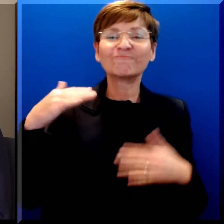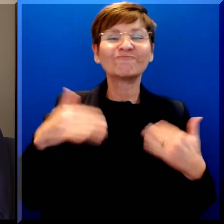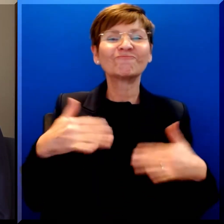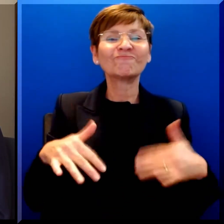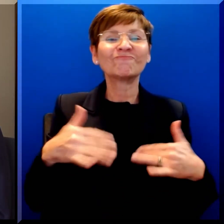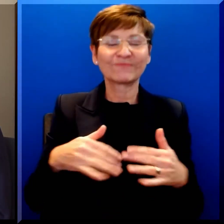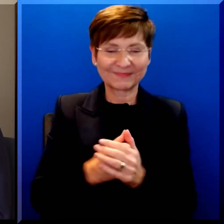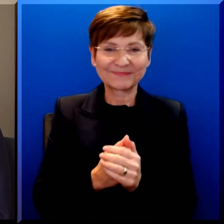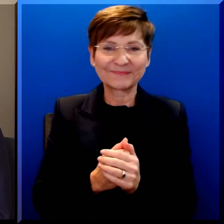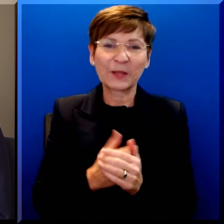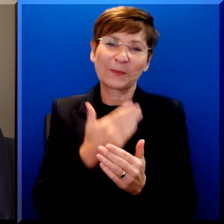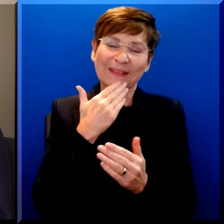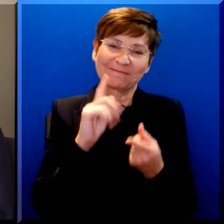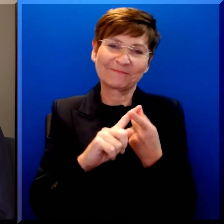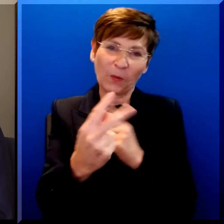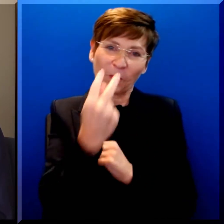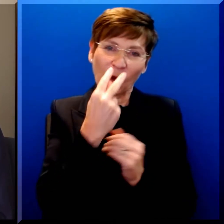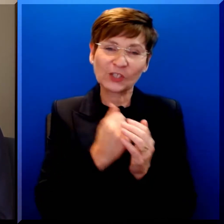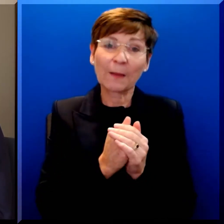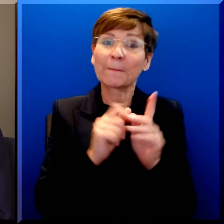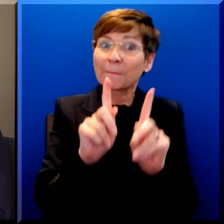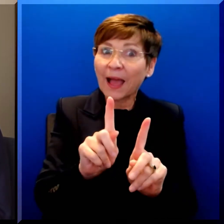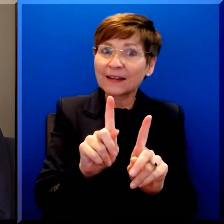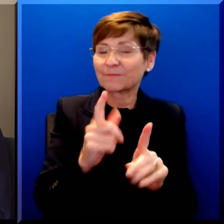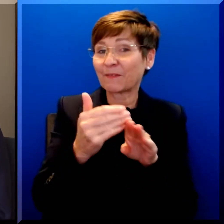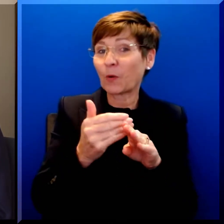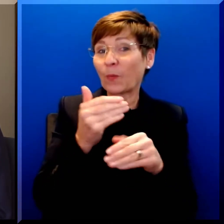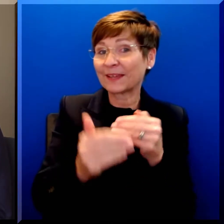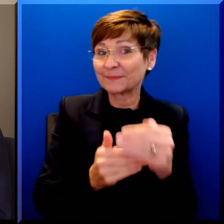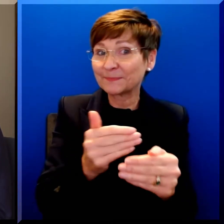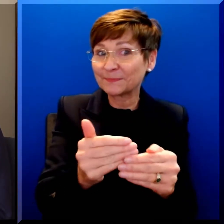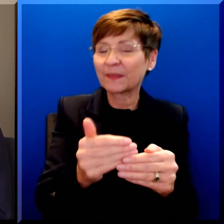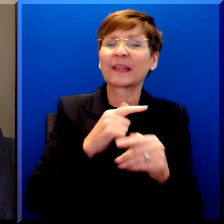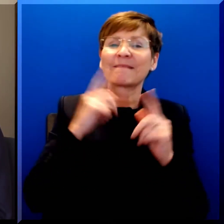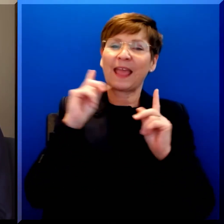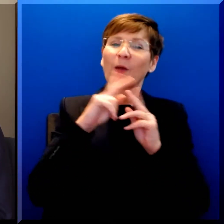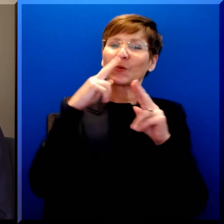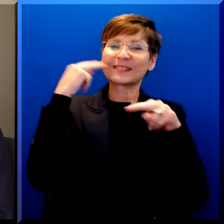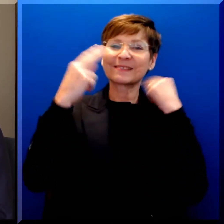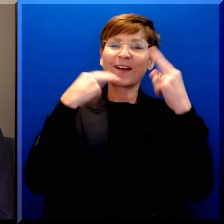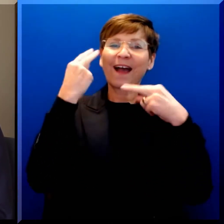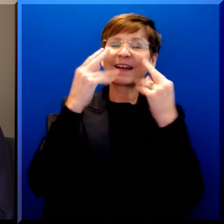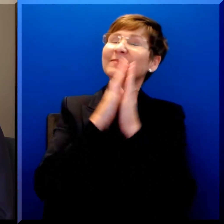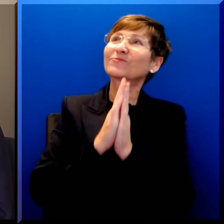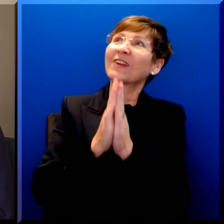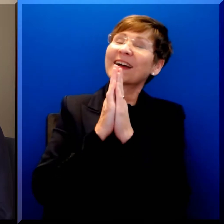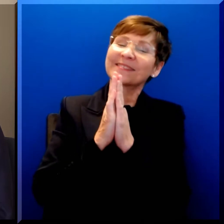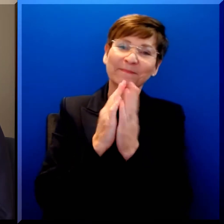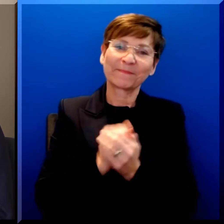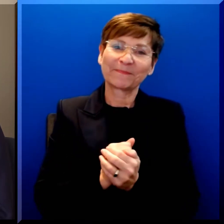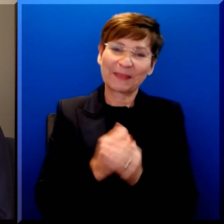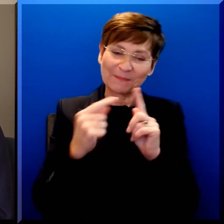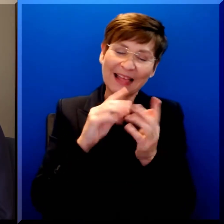please stay tuned. Before we continue though, we're going to go into a time of songs and praise, as well